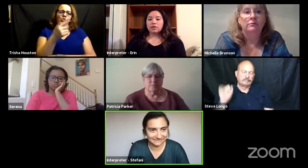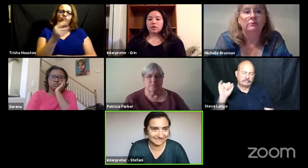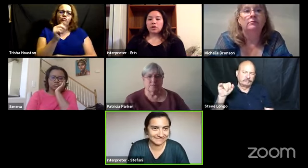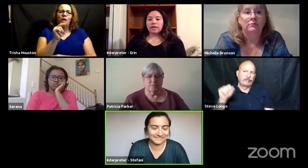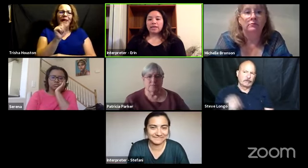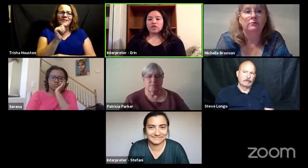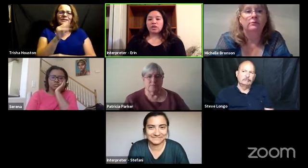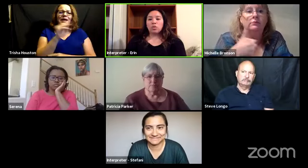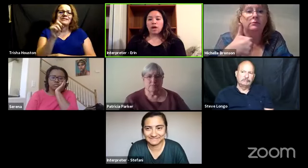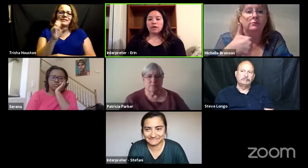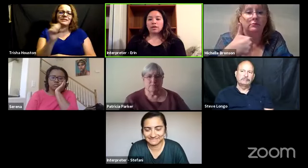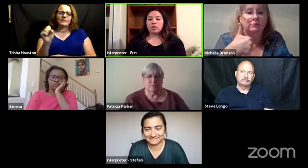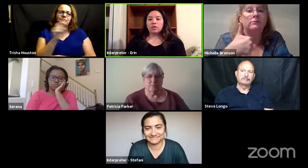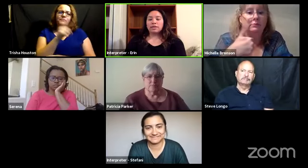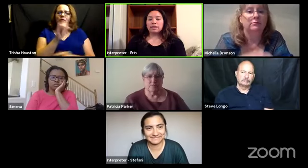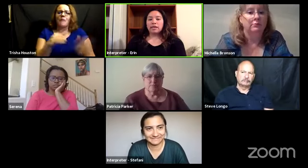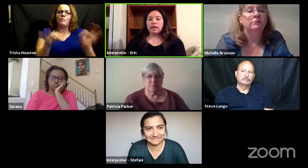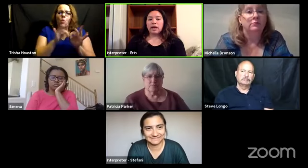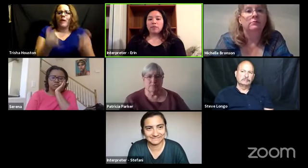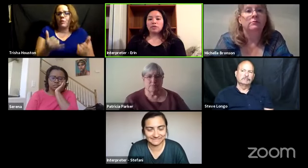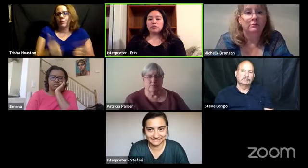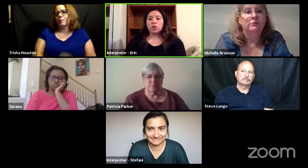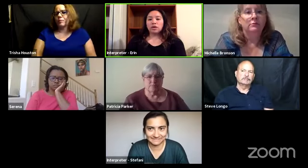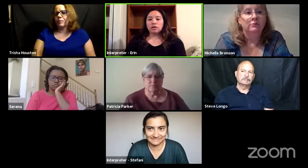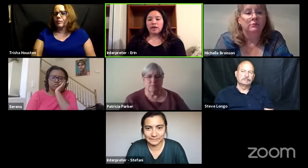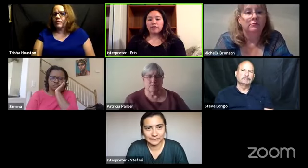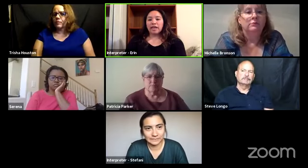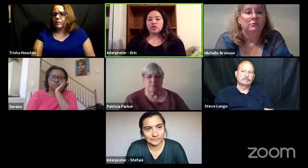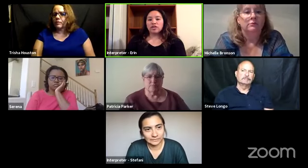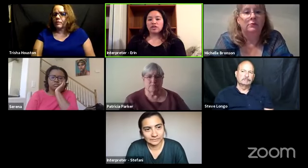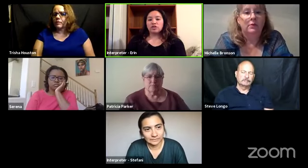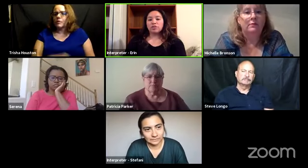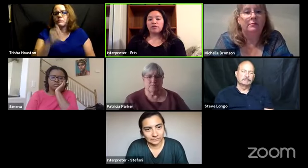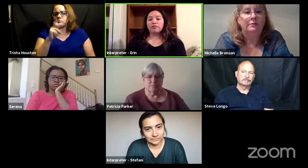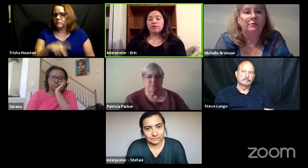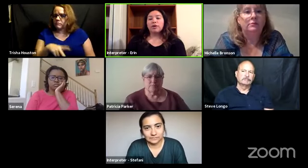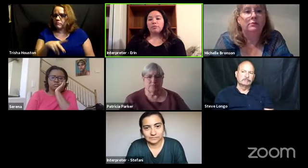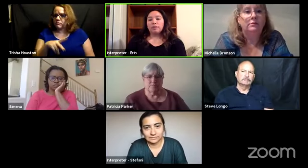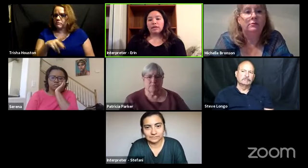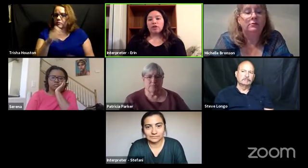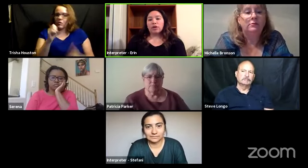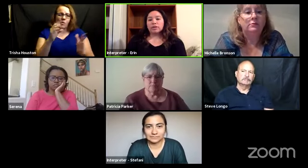So yes, section 1 was the most important ratification in terms of meeting frequency.